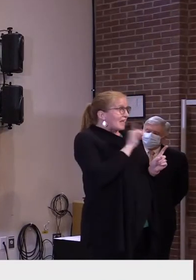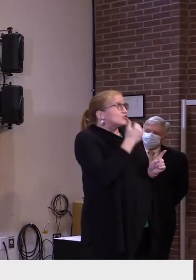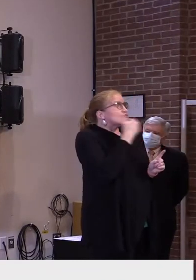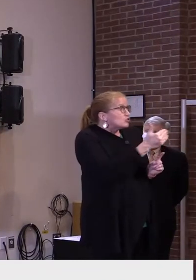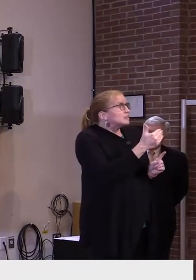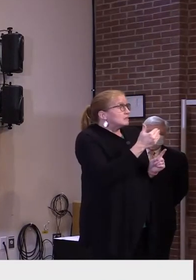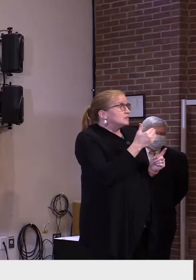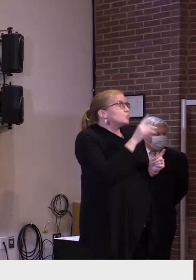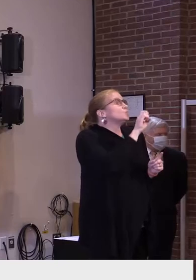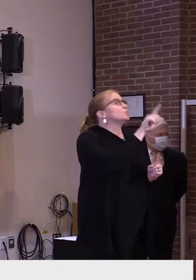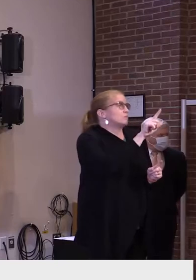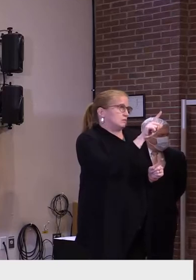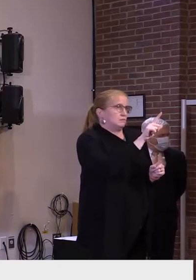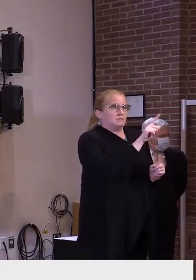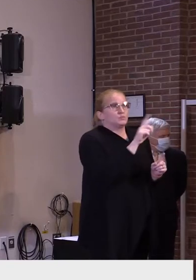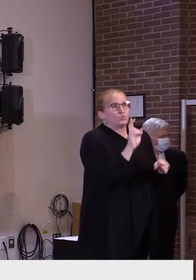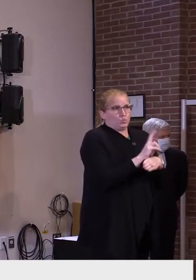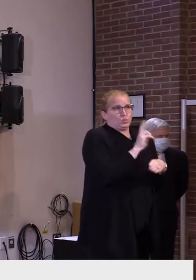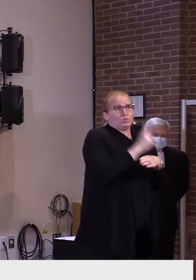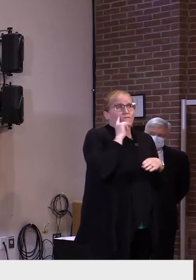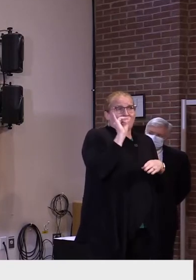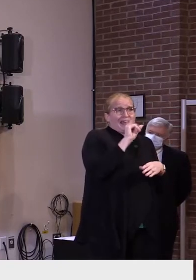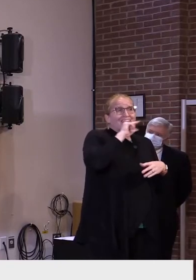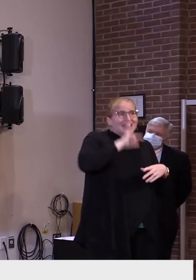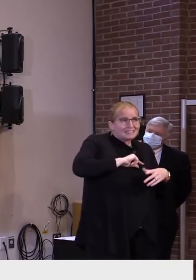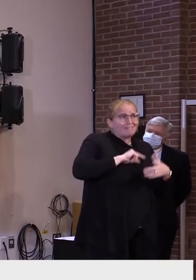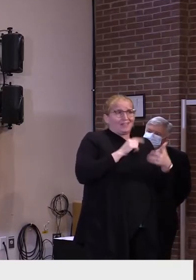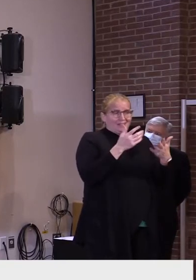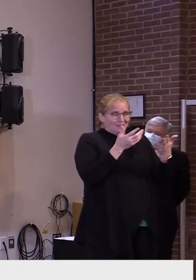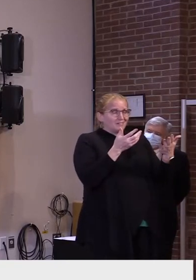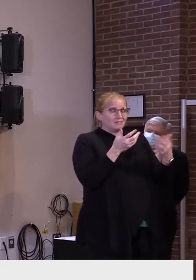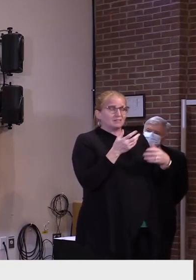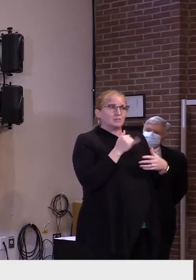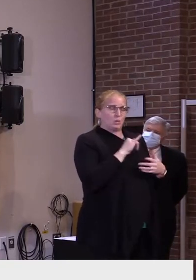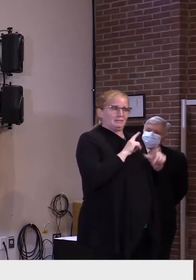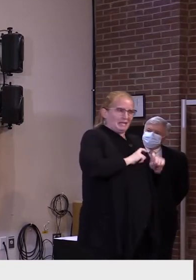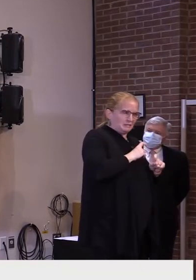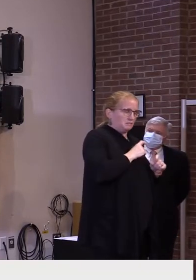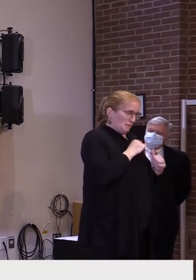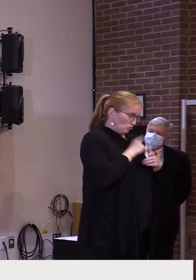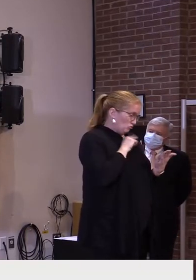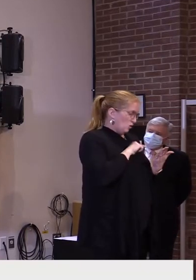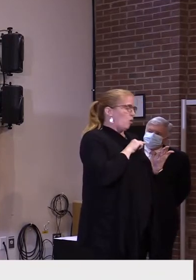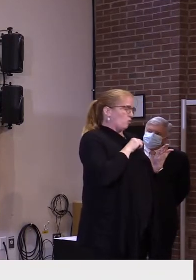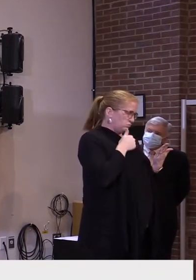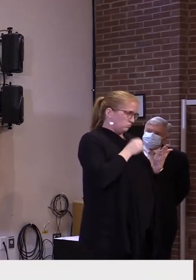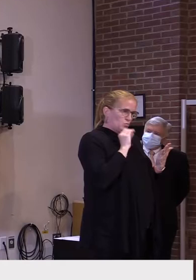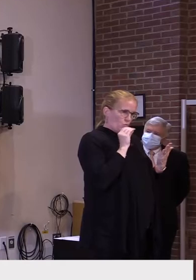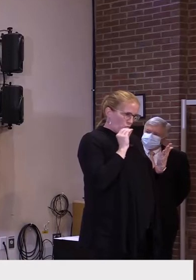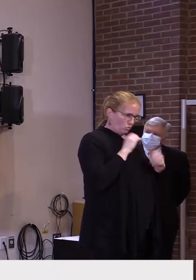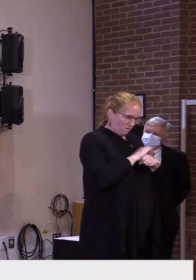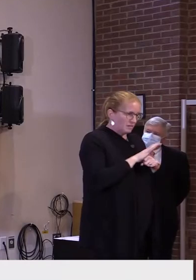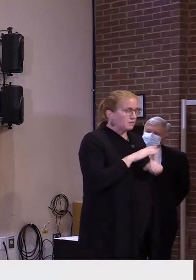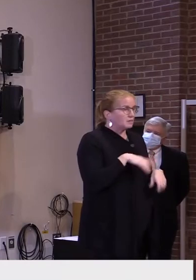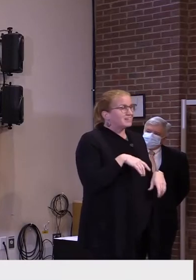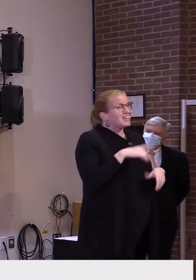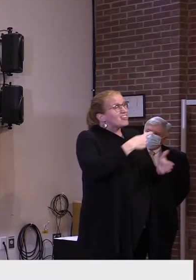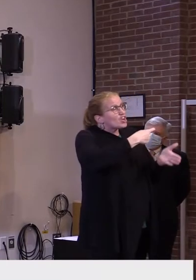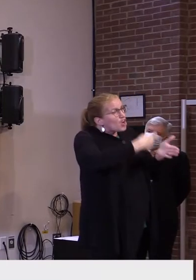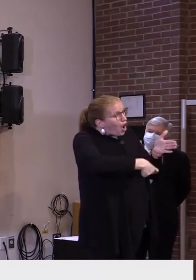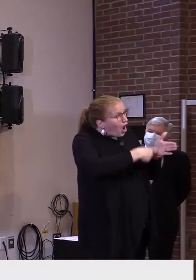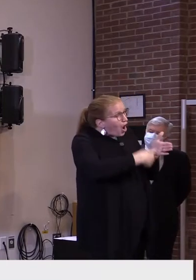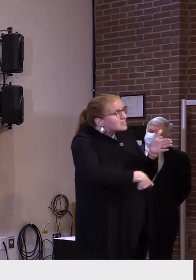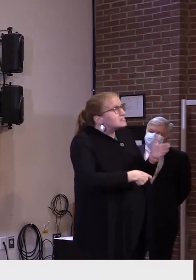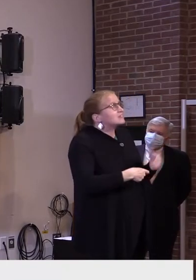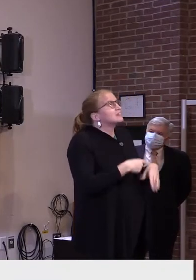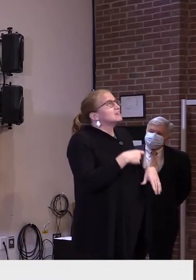the way I described for Thanksgiving. Generally, the cost for what I've been able to see is for a